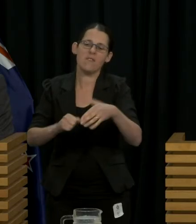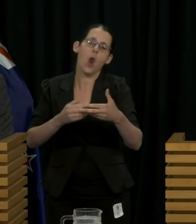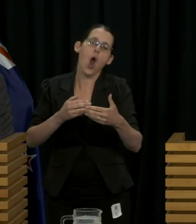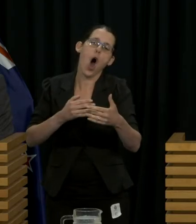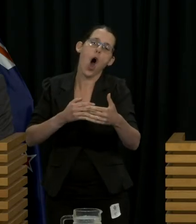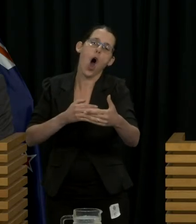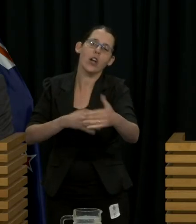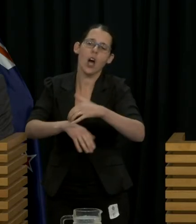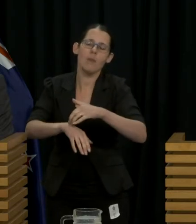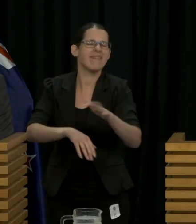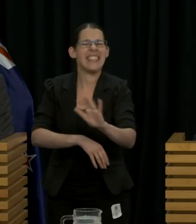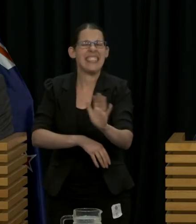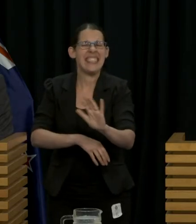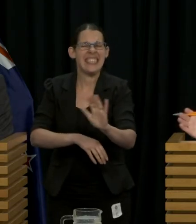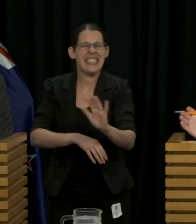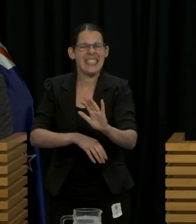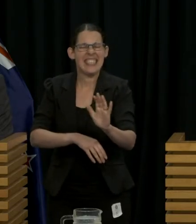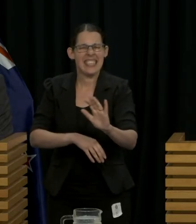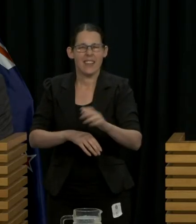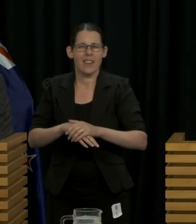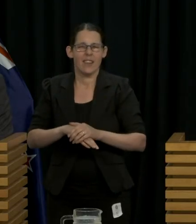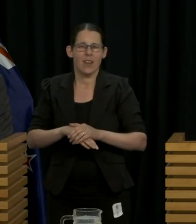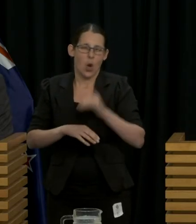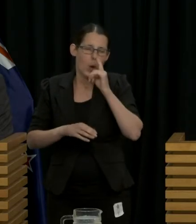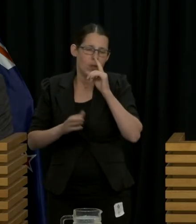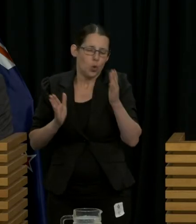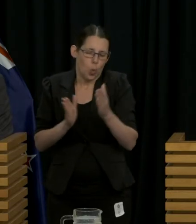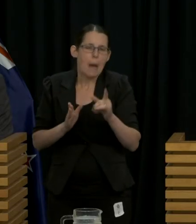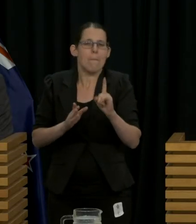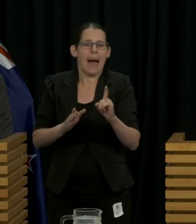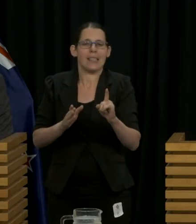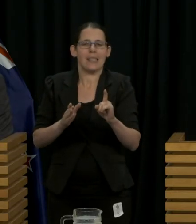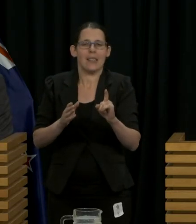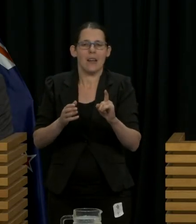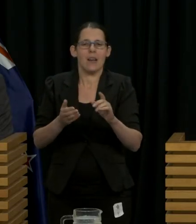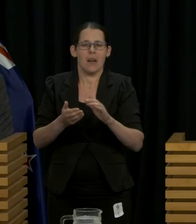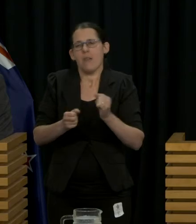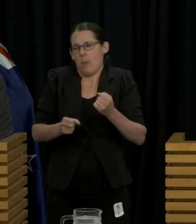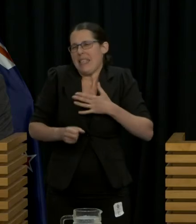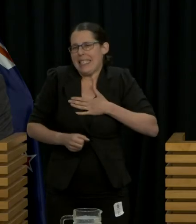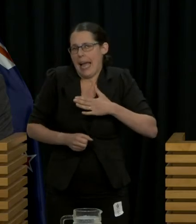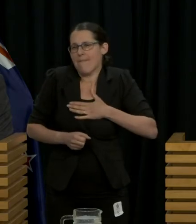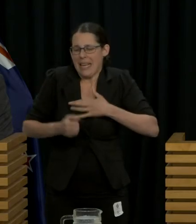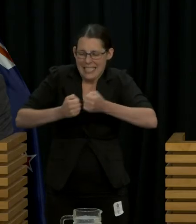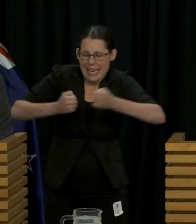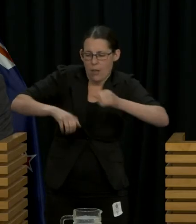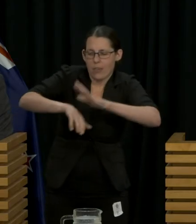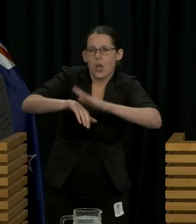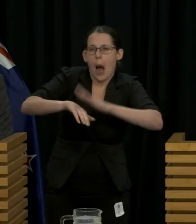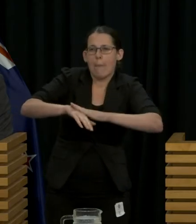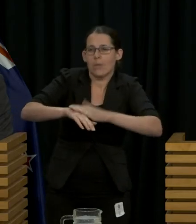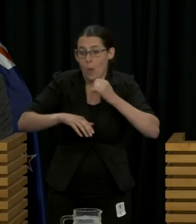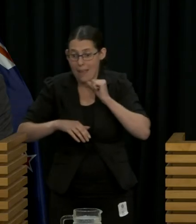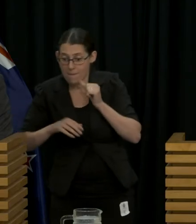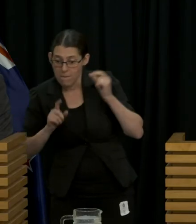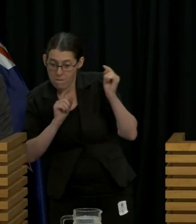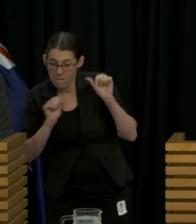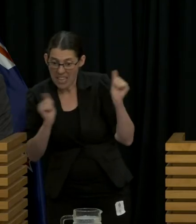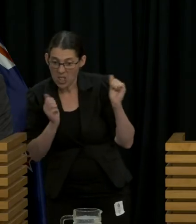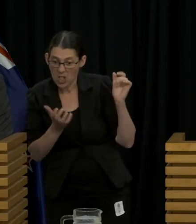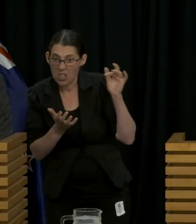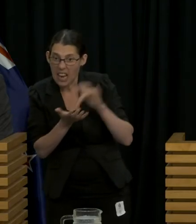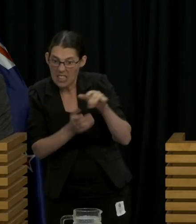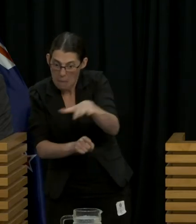long time period, but we've cast the net wide as a precaution. There are a number of days between the 18th and 23rd of January where